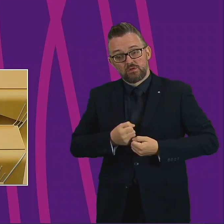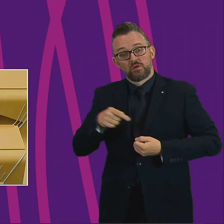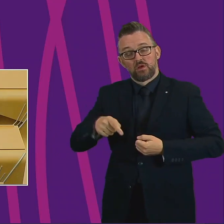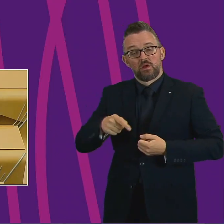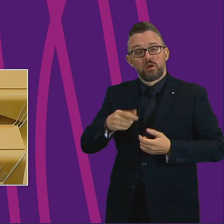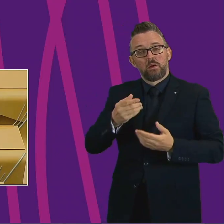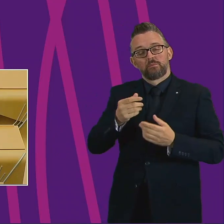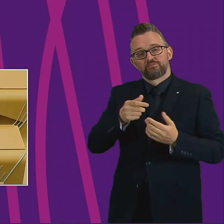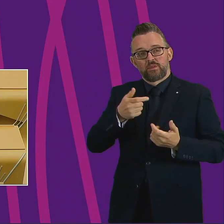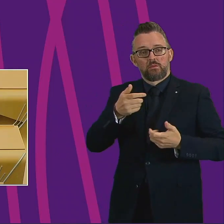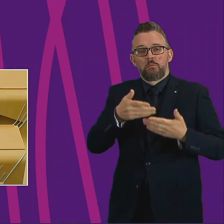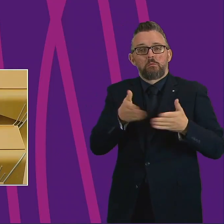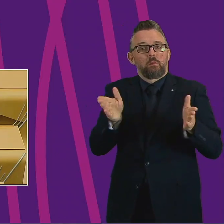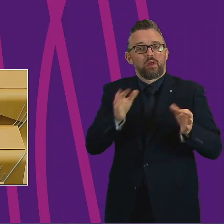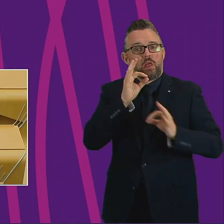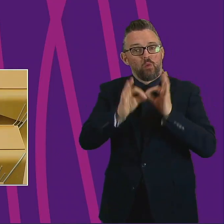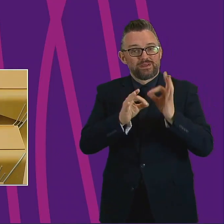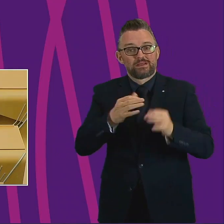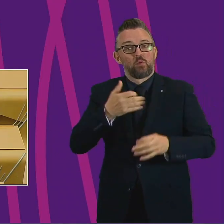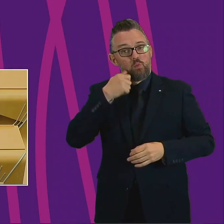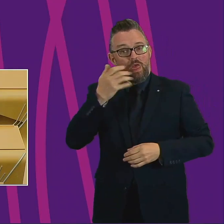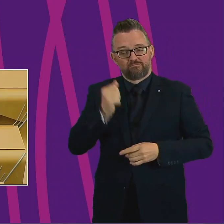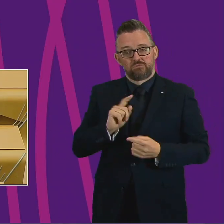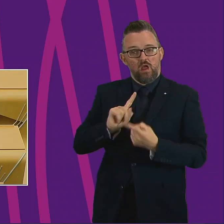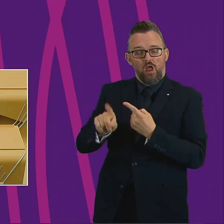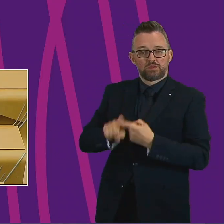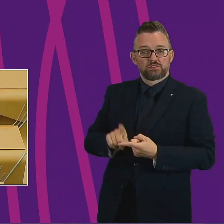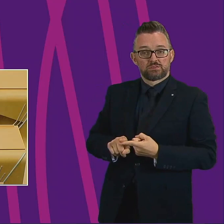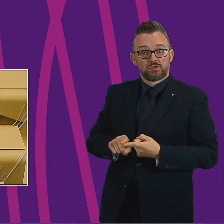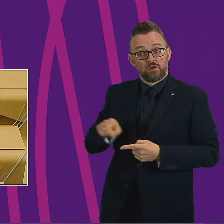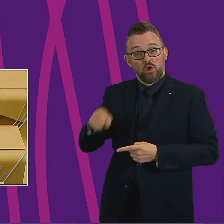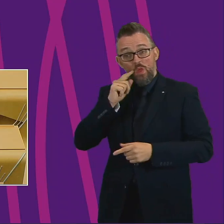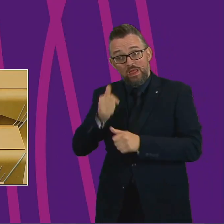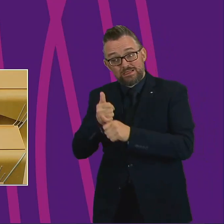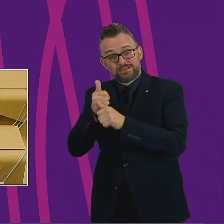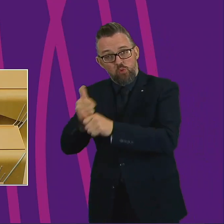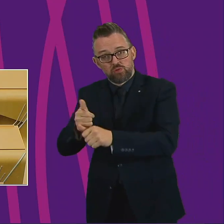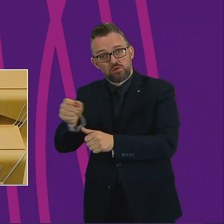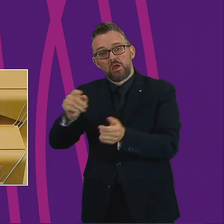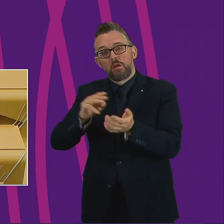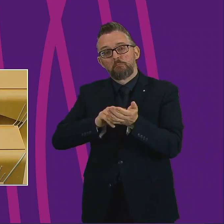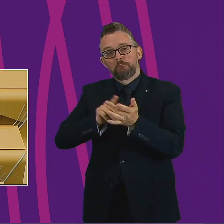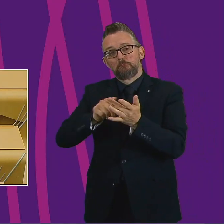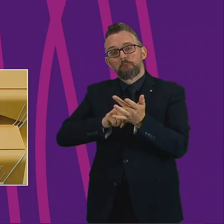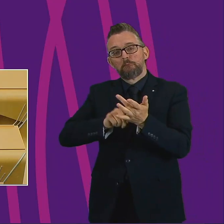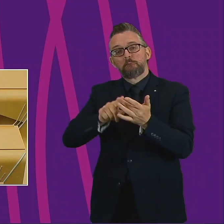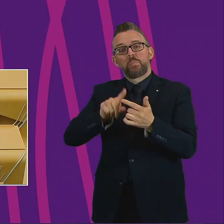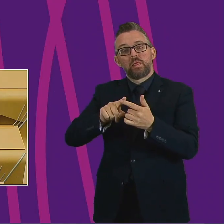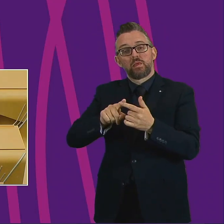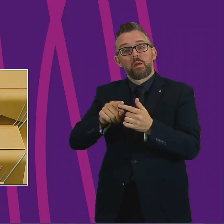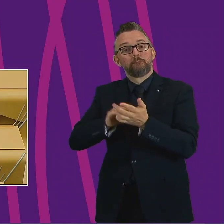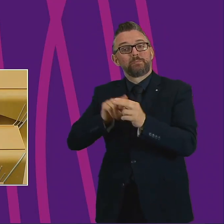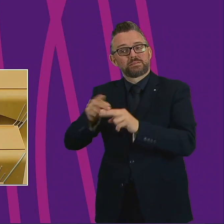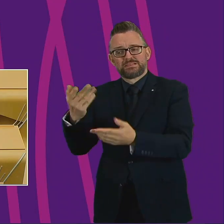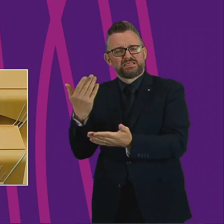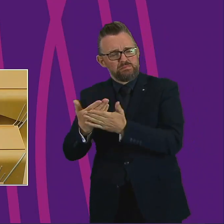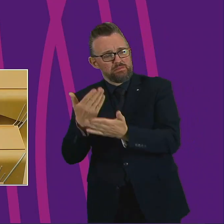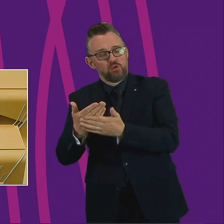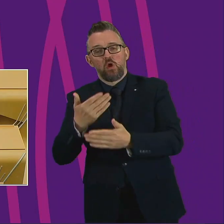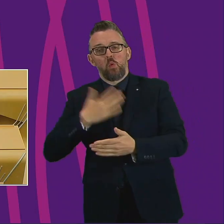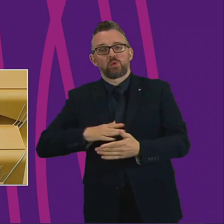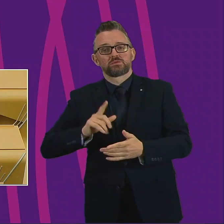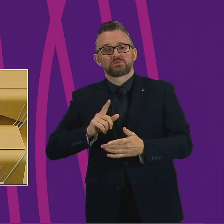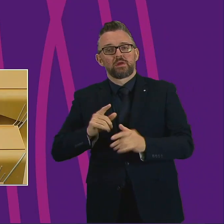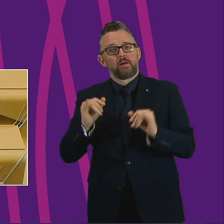issues and provide answers? And will she also publicly support Millie's parents' demands for a fatal accident inquiry so they can try and get justice